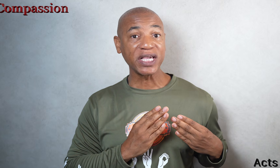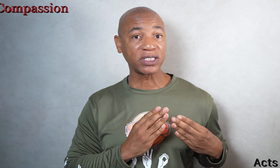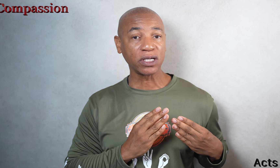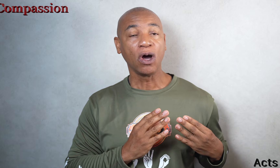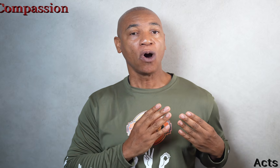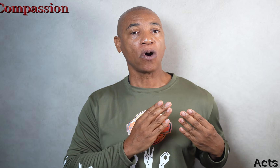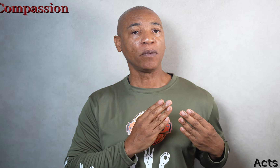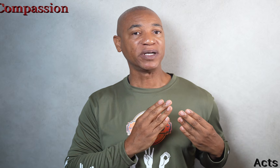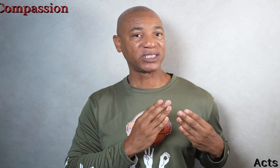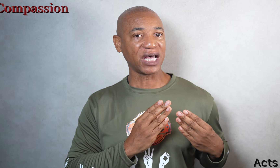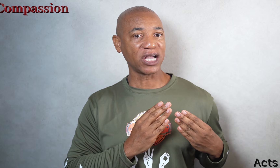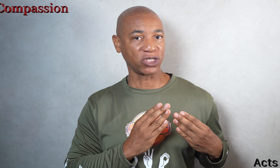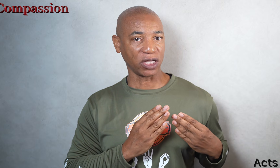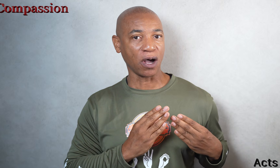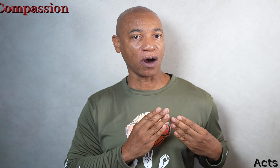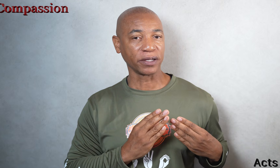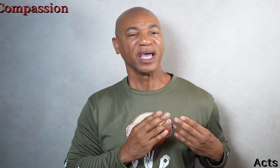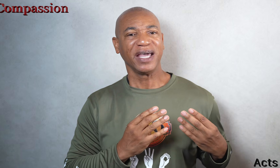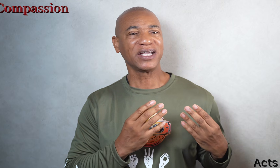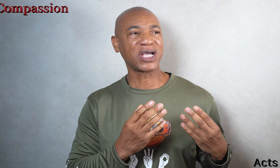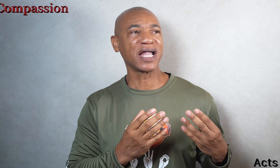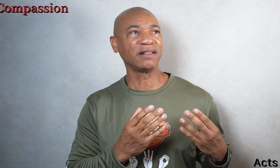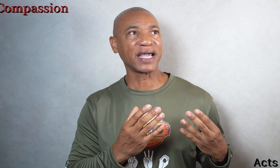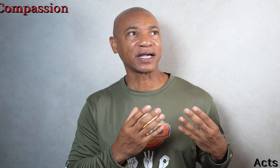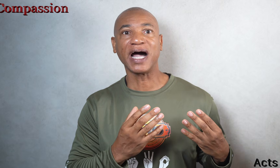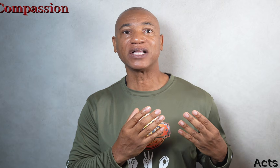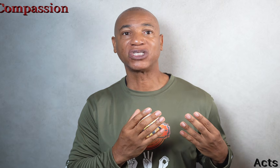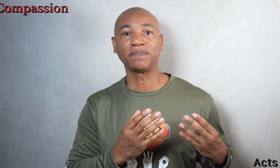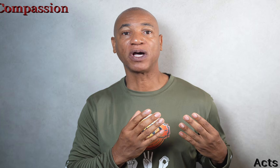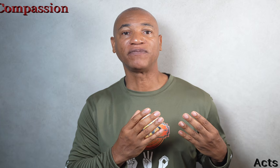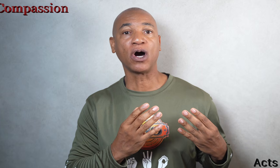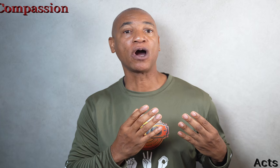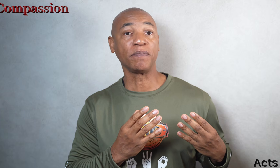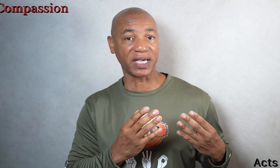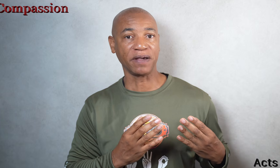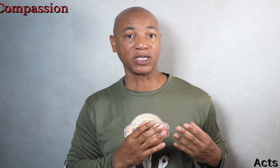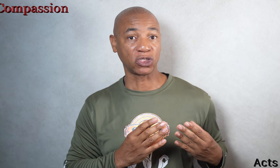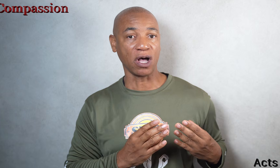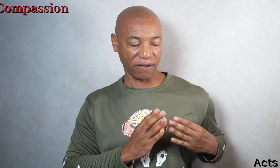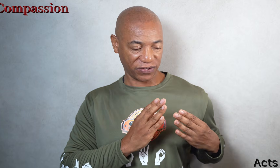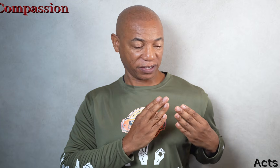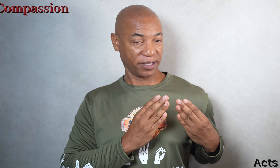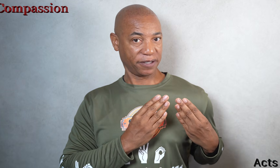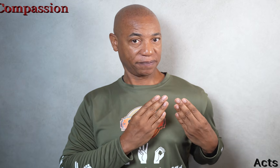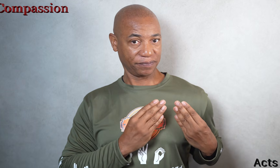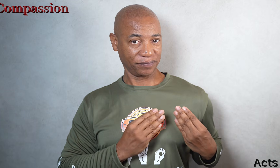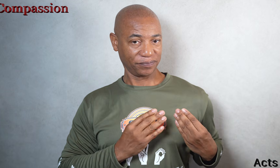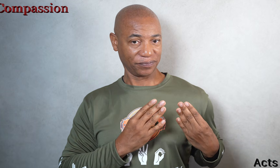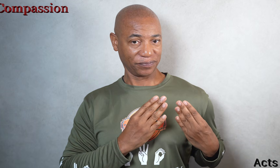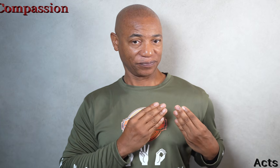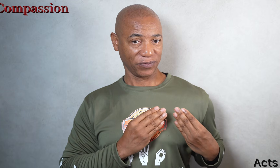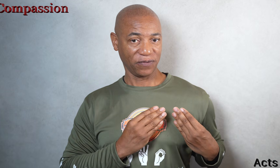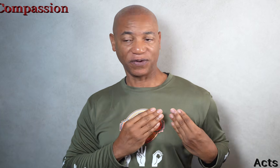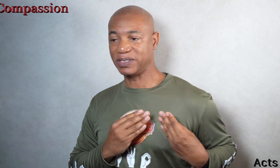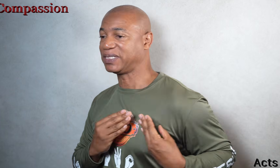squeezing or massaging the heart. It's kind of like a concept of the heart becoming soft. From the